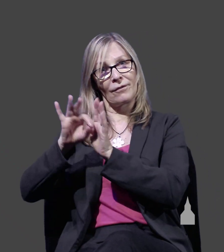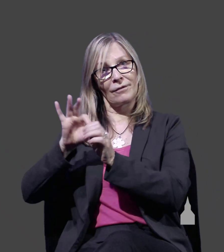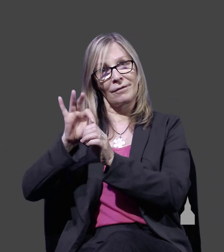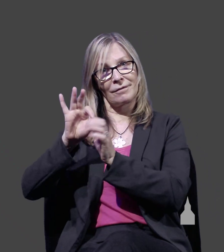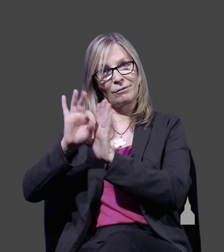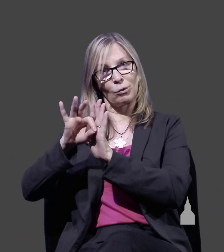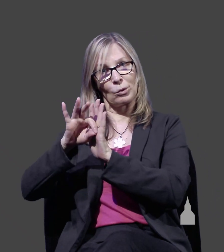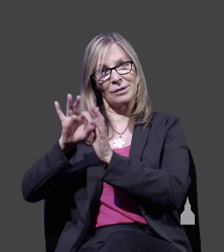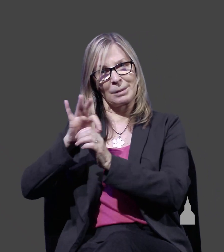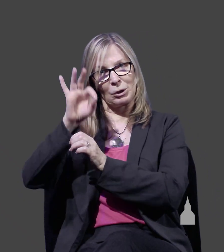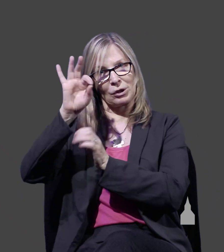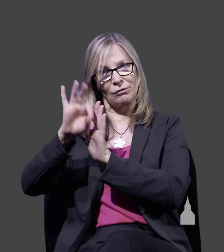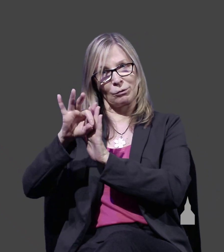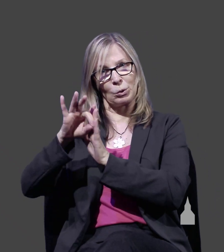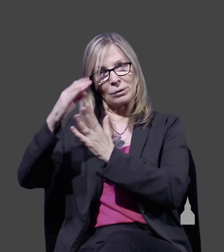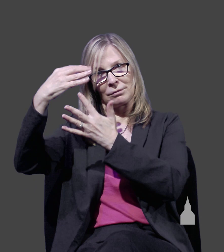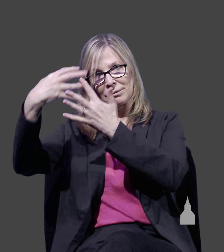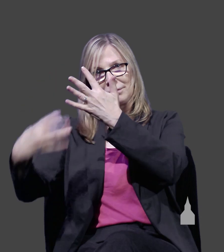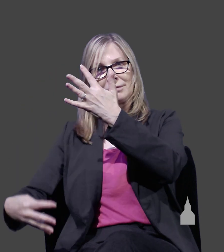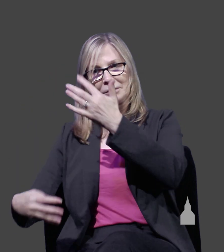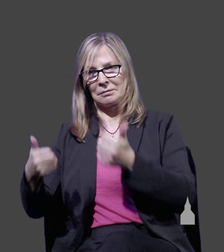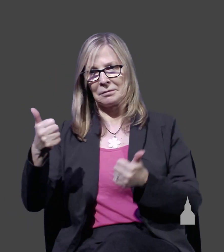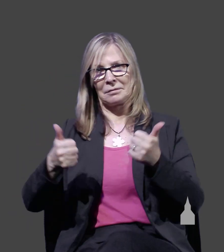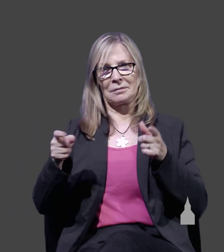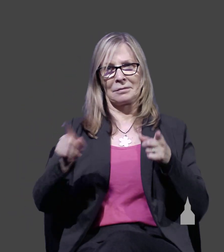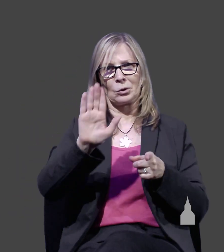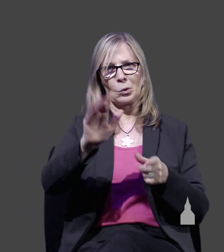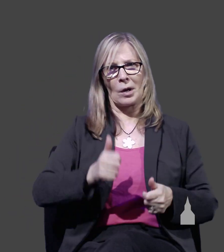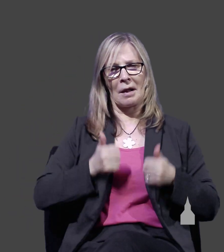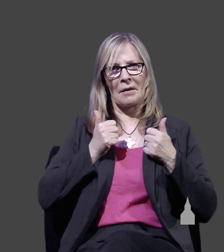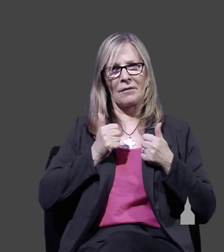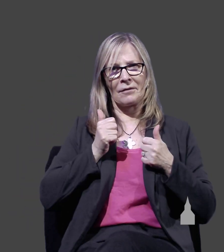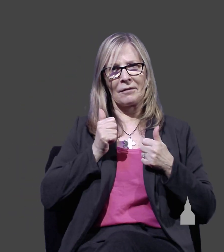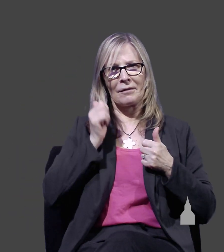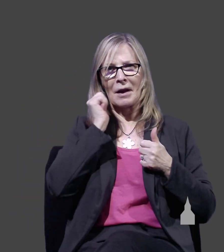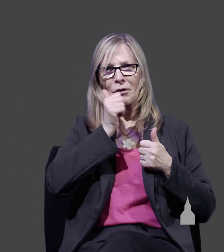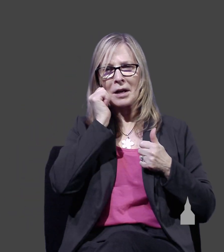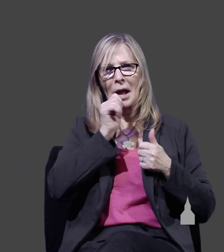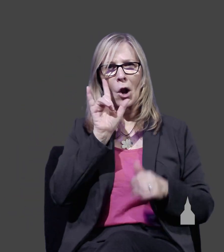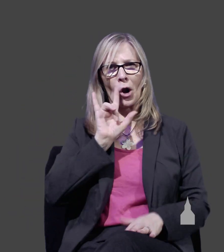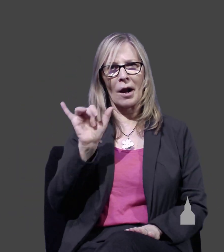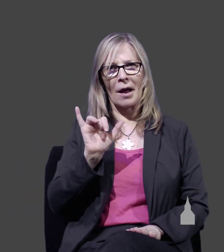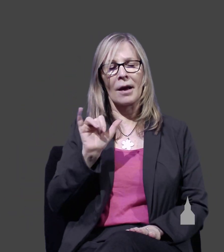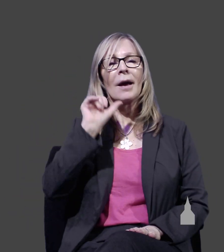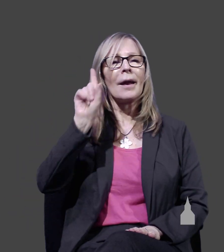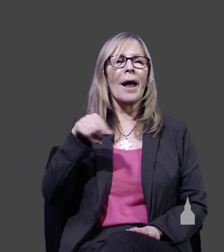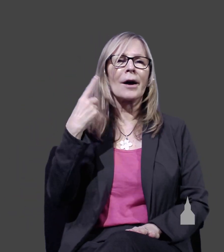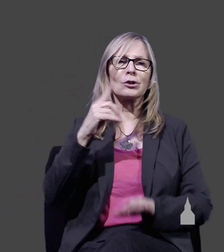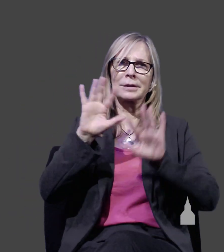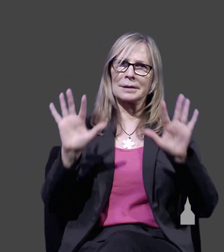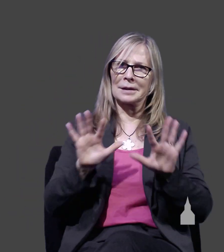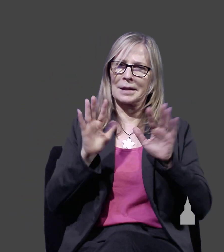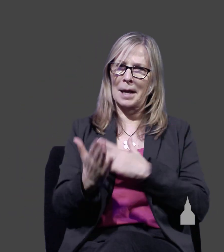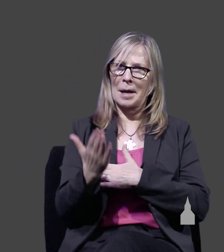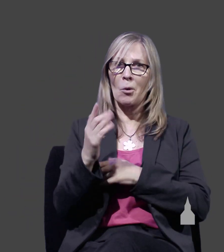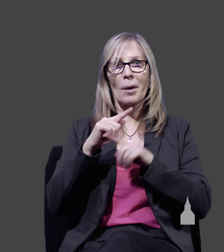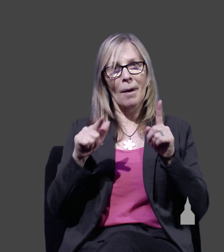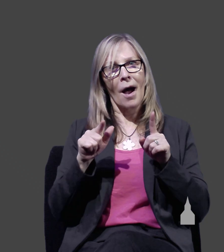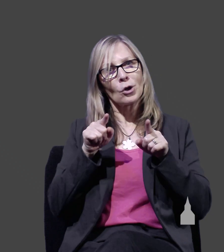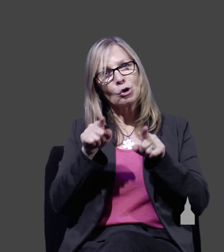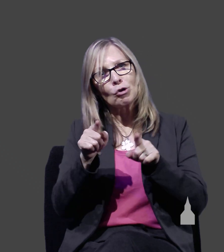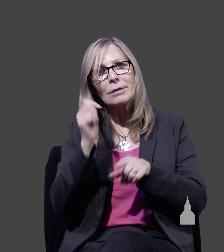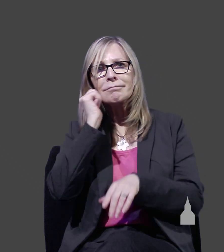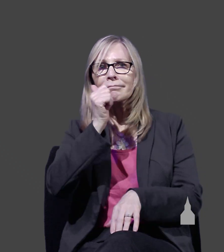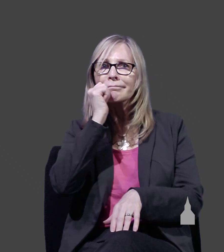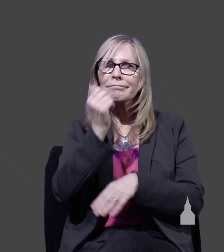your regular daily life look like? Not just here on Sunday mornings, but during the day as